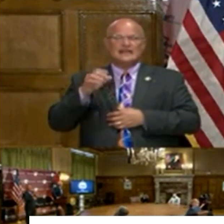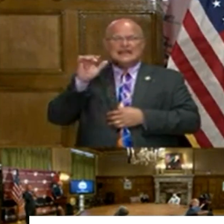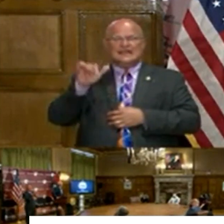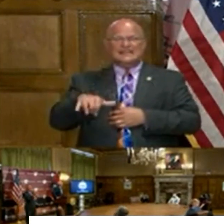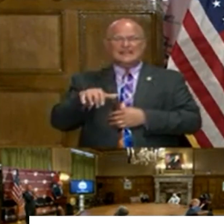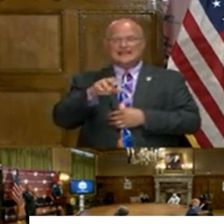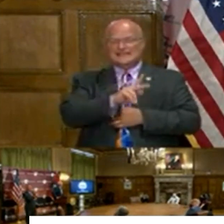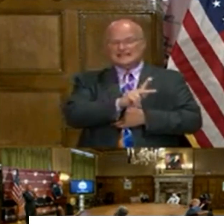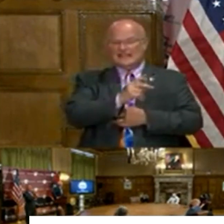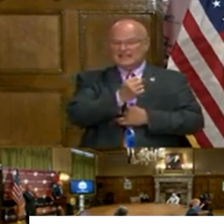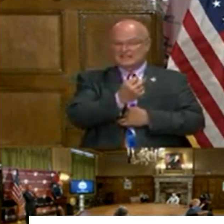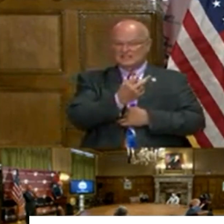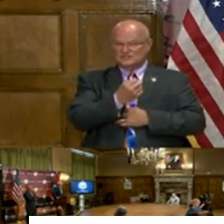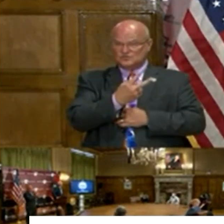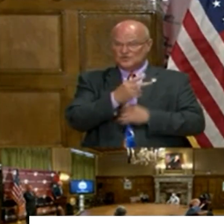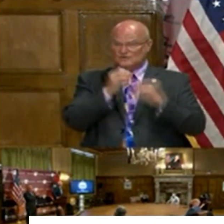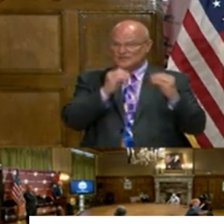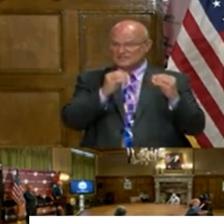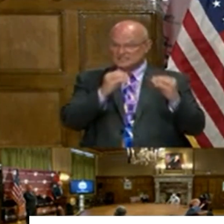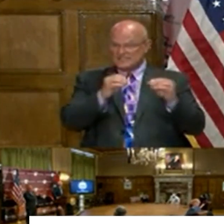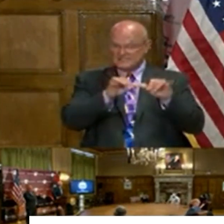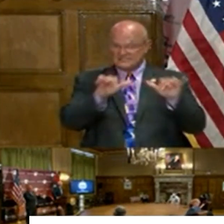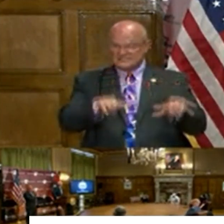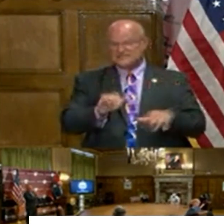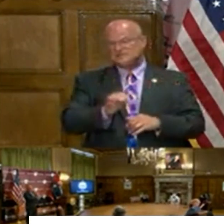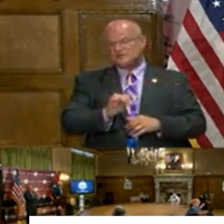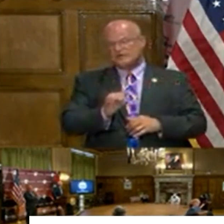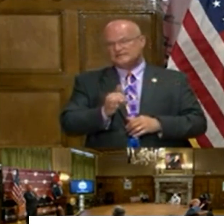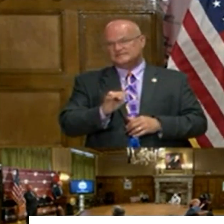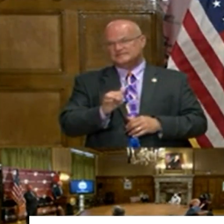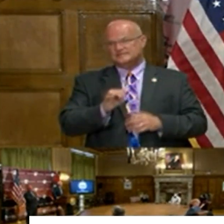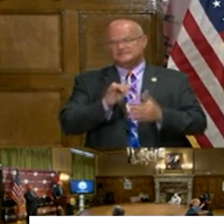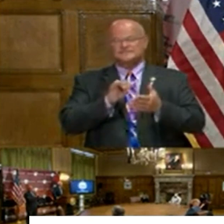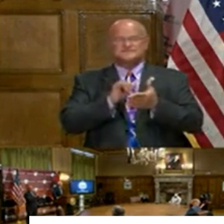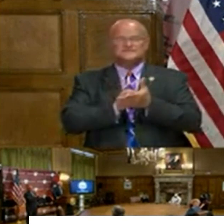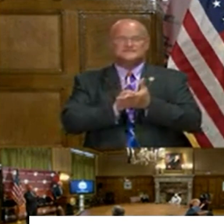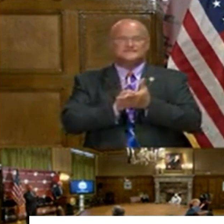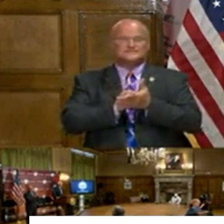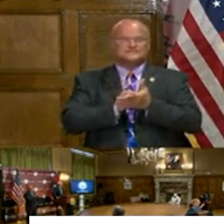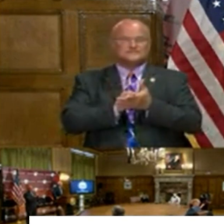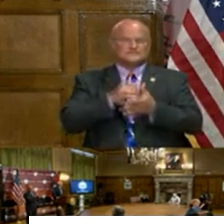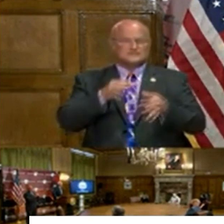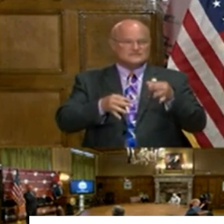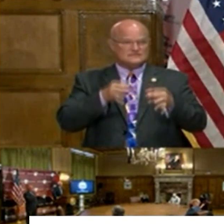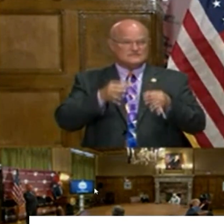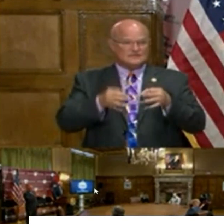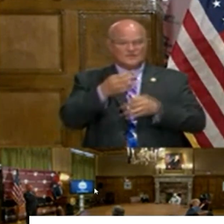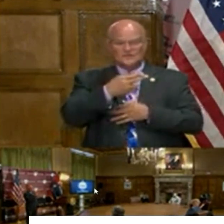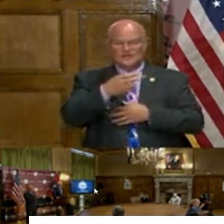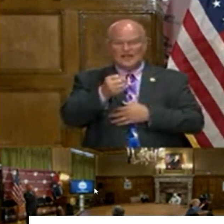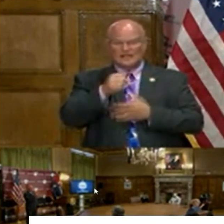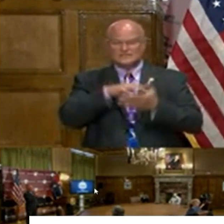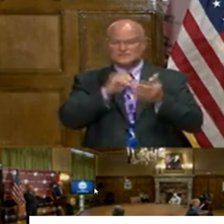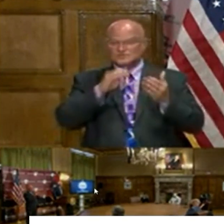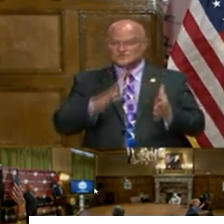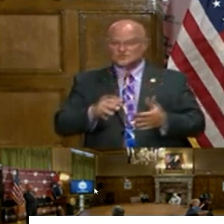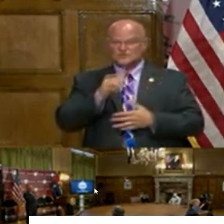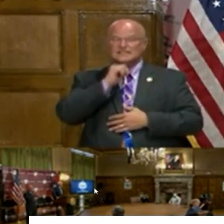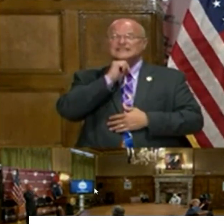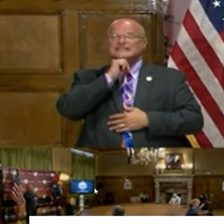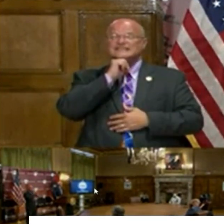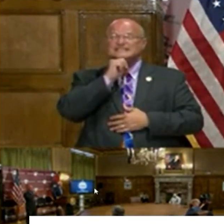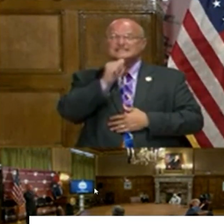that's the K through 12 education scenario as well. That if a high school student is